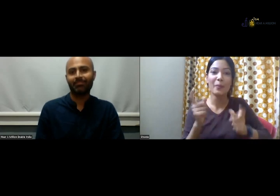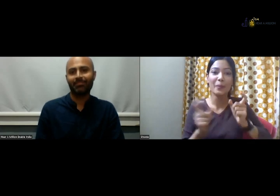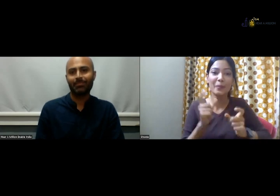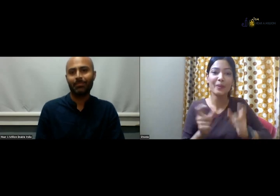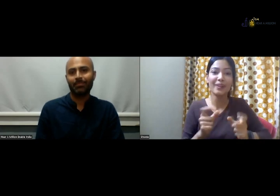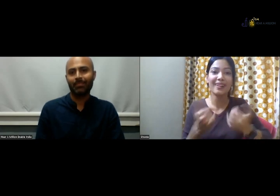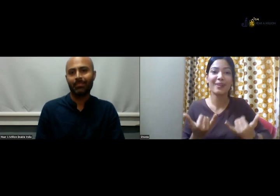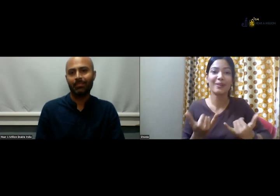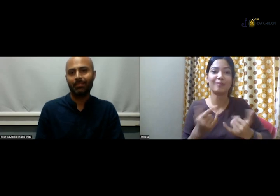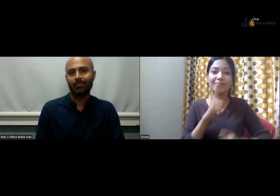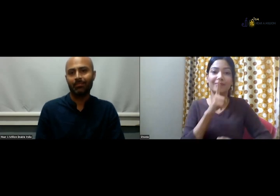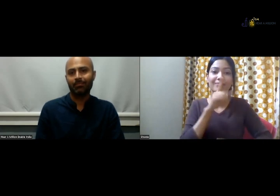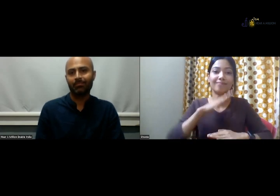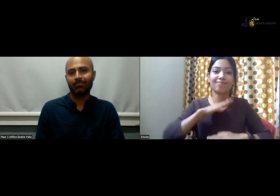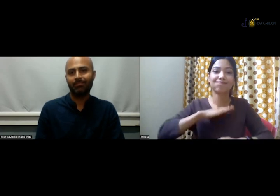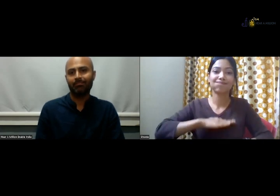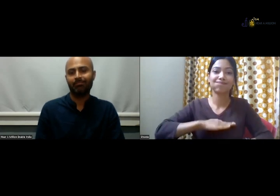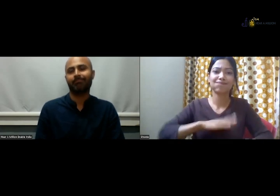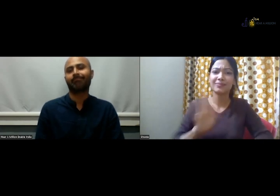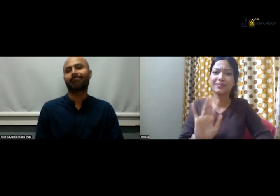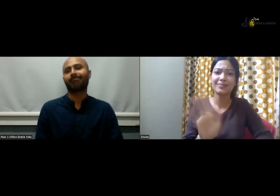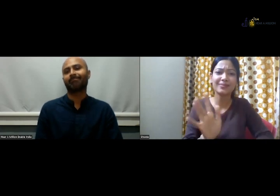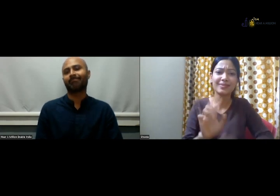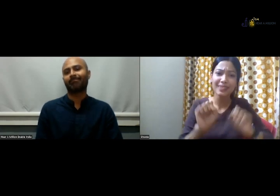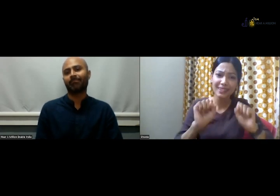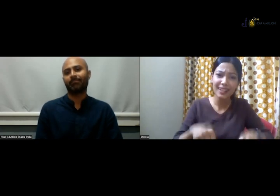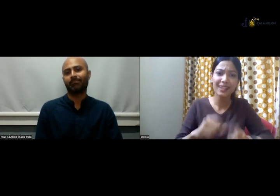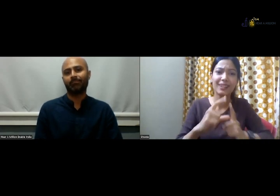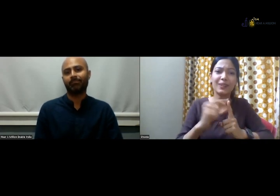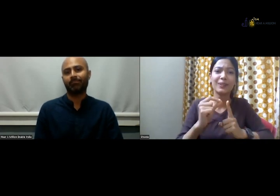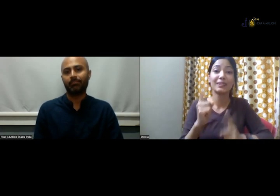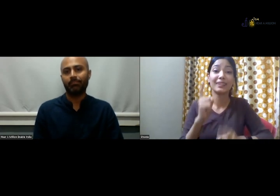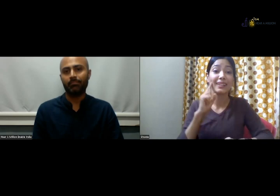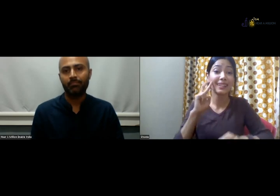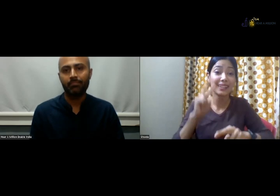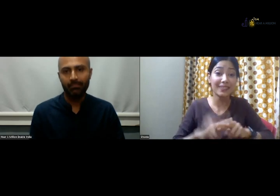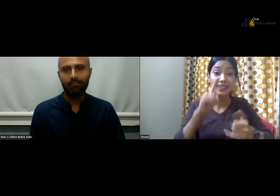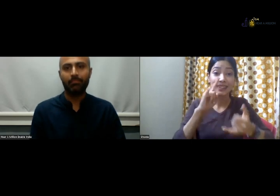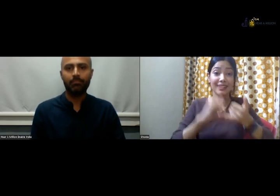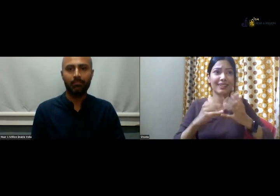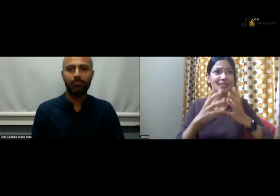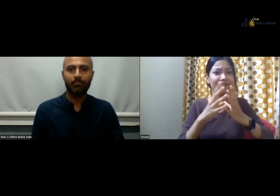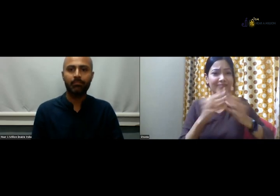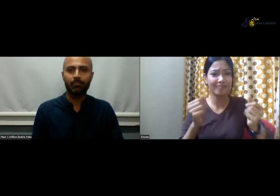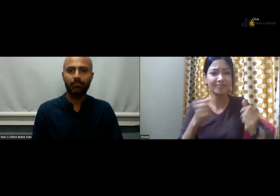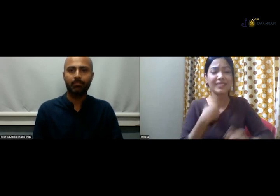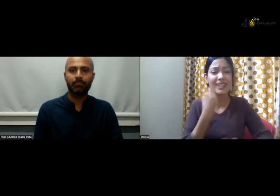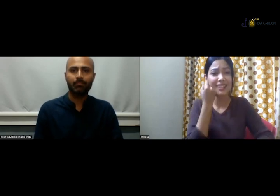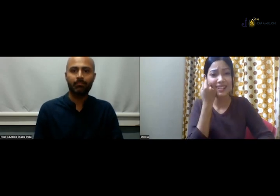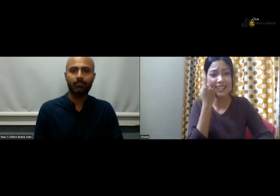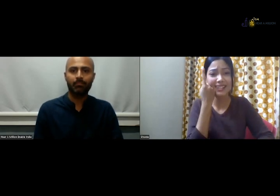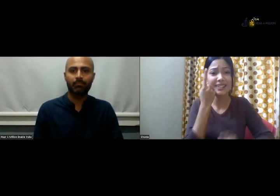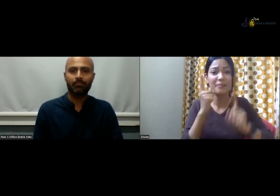and, support deaf people. So now, if she is no longer with